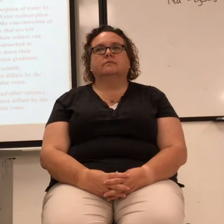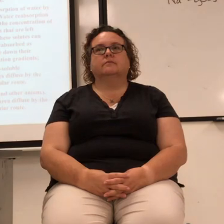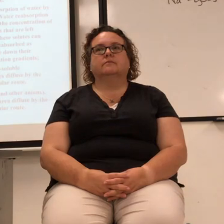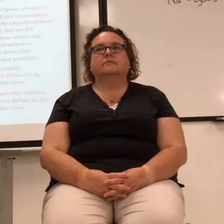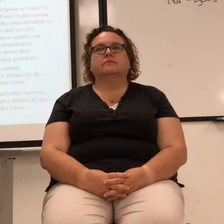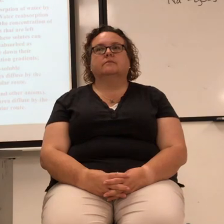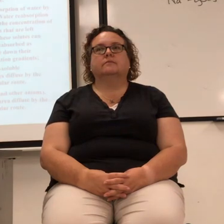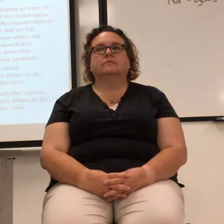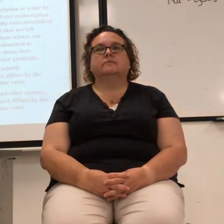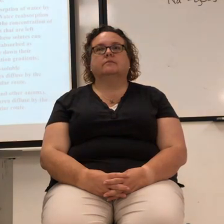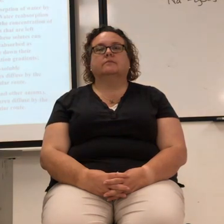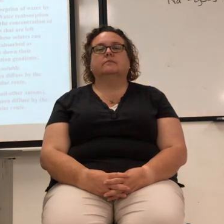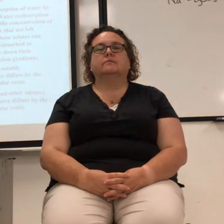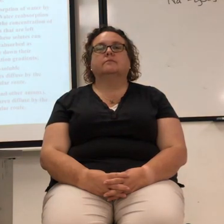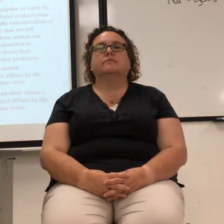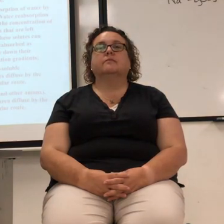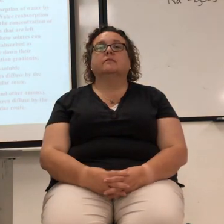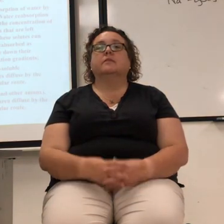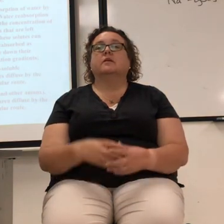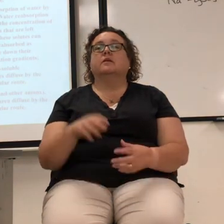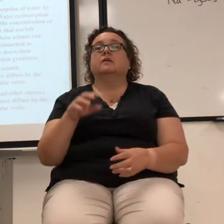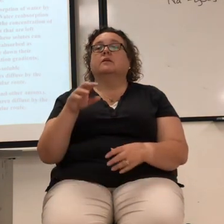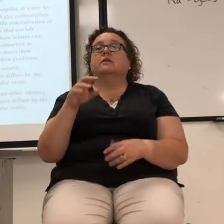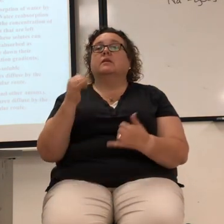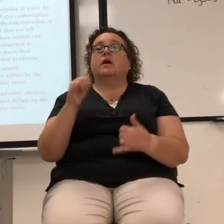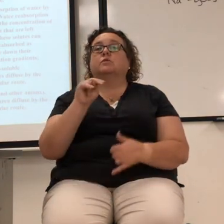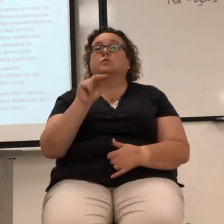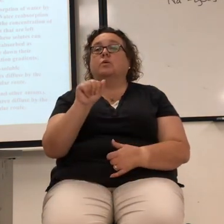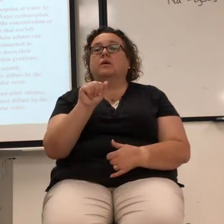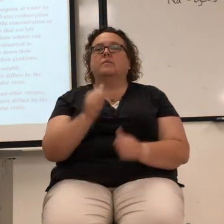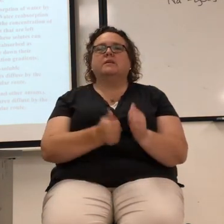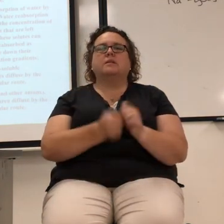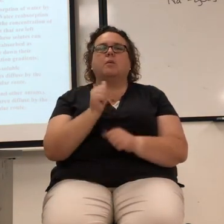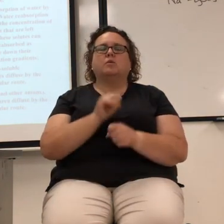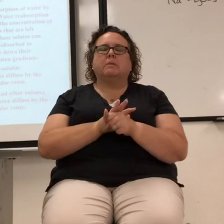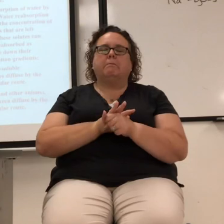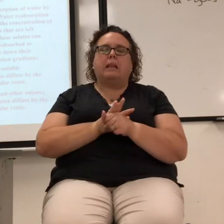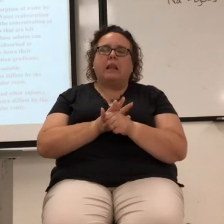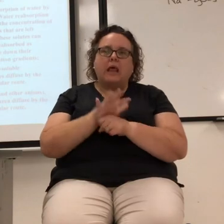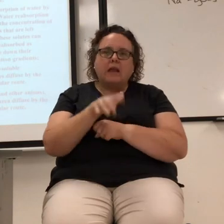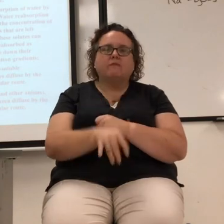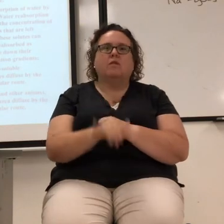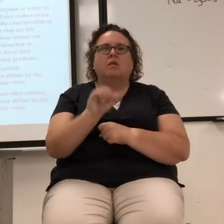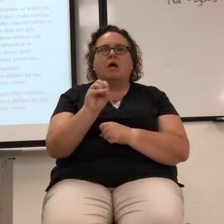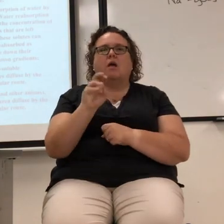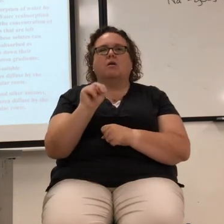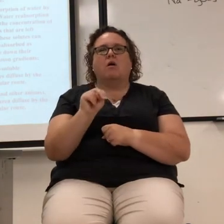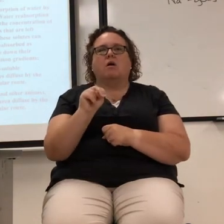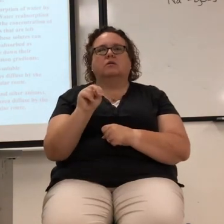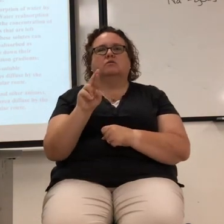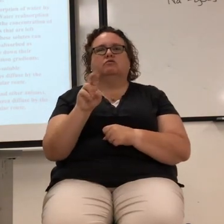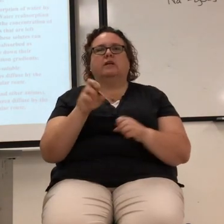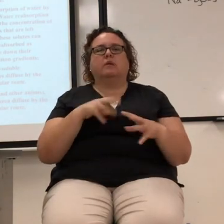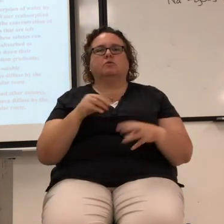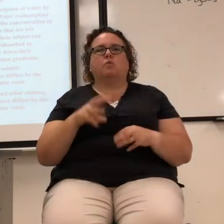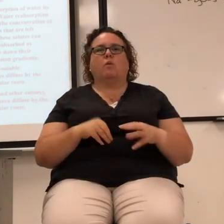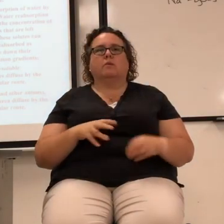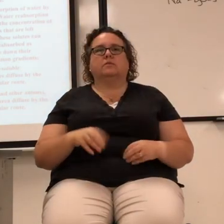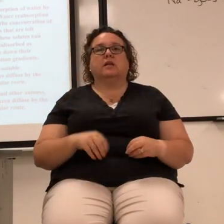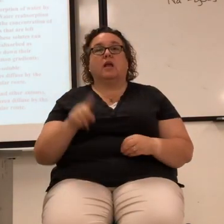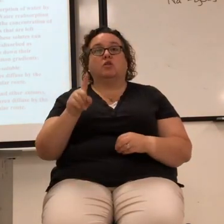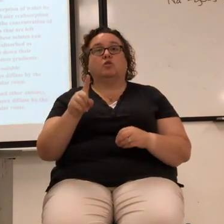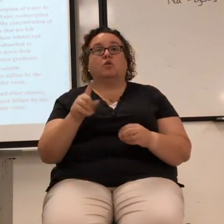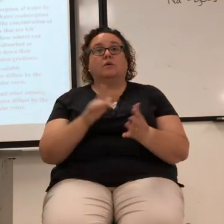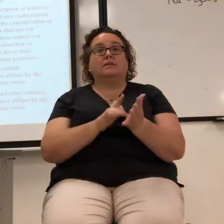Now, sodium is the most plentiful ion being reabsorbed. And basically, you're going to take advantage of that